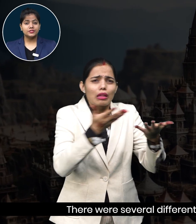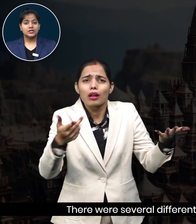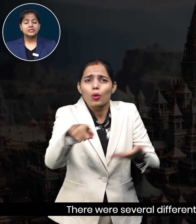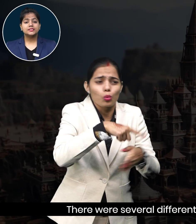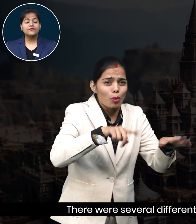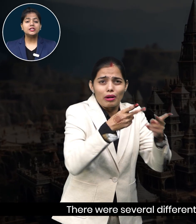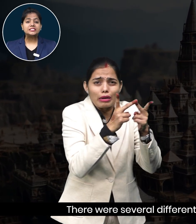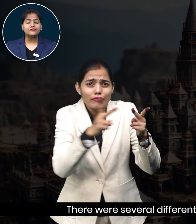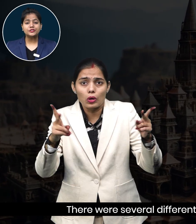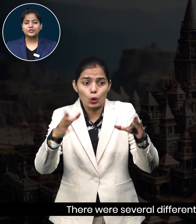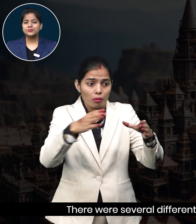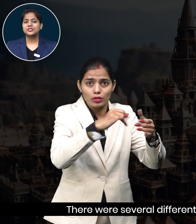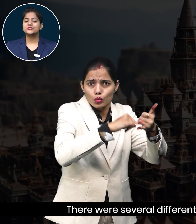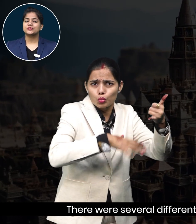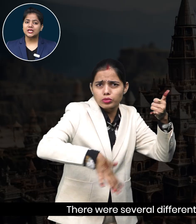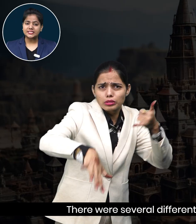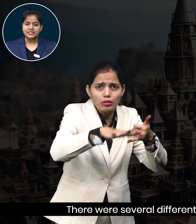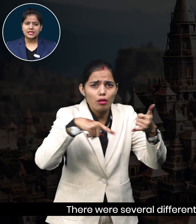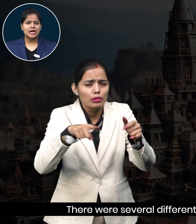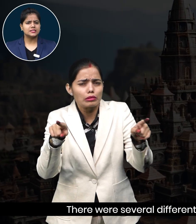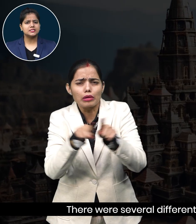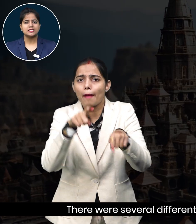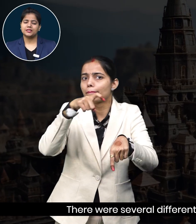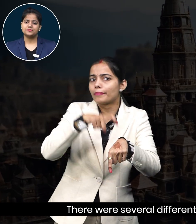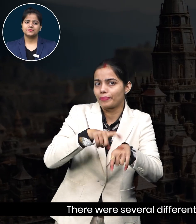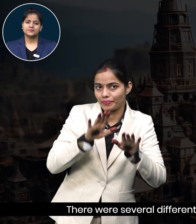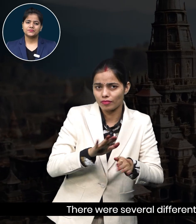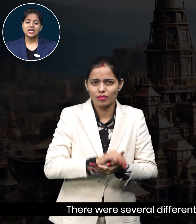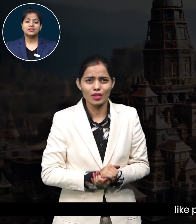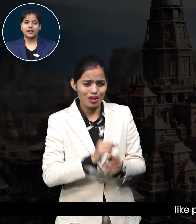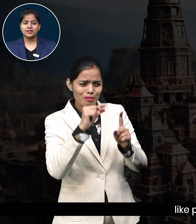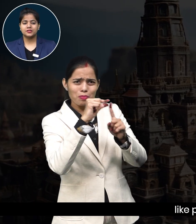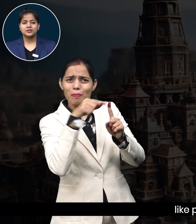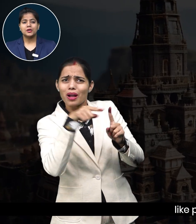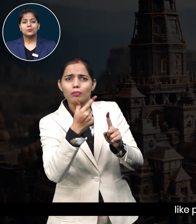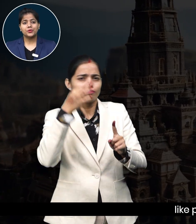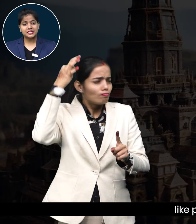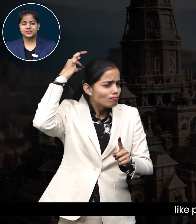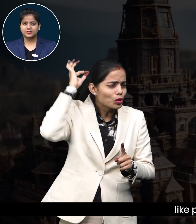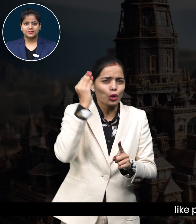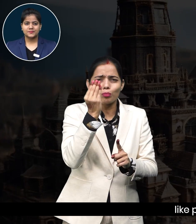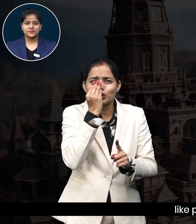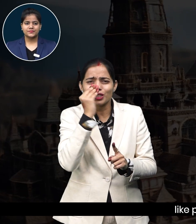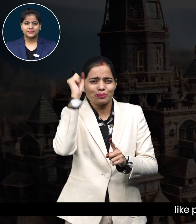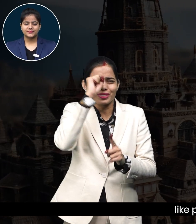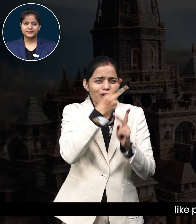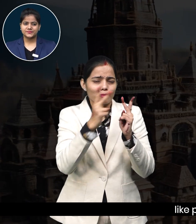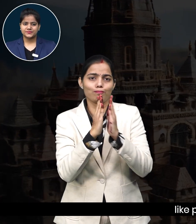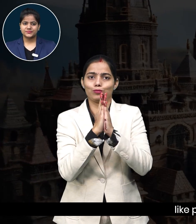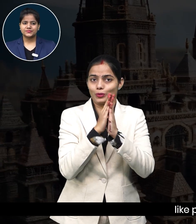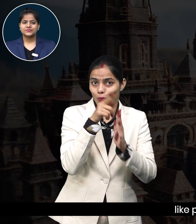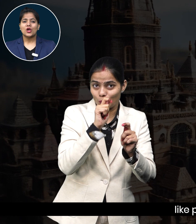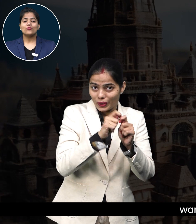There were several different groups in society at this time, like priests,